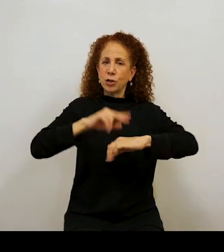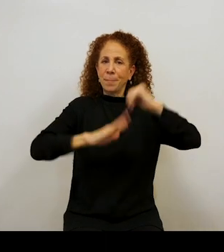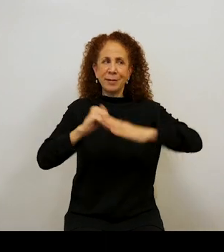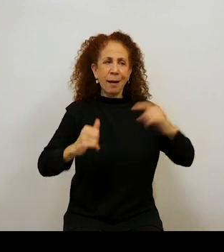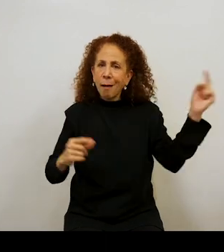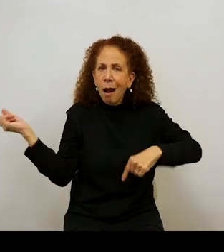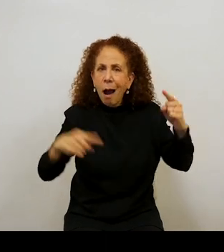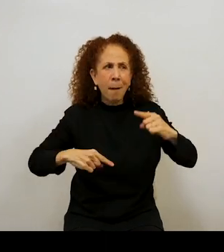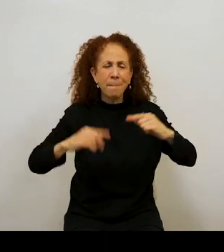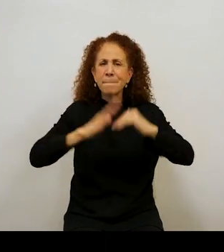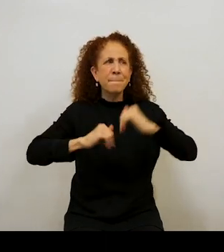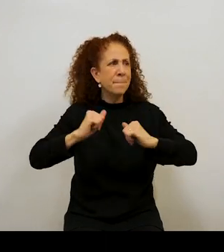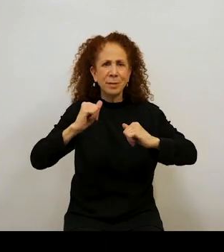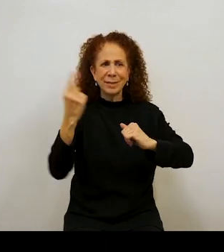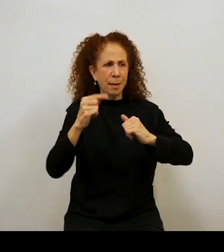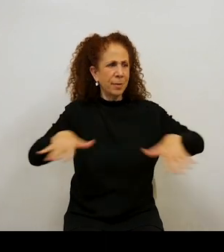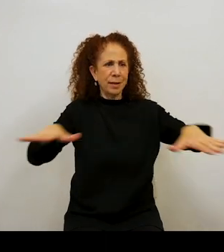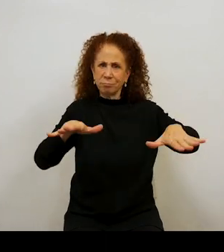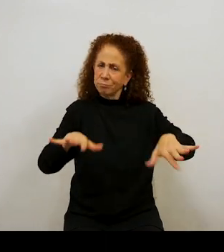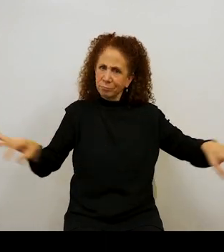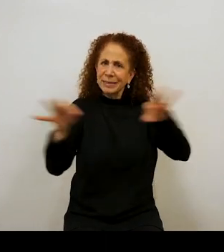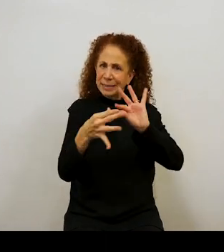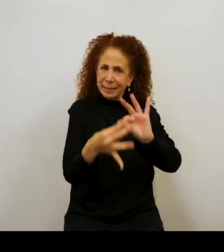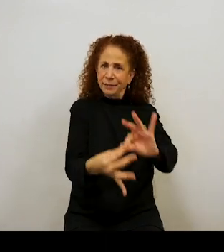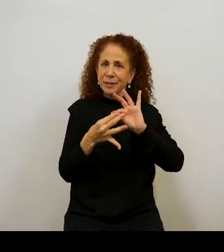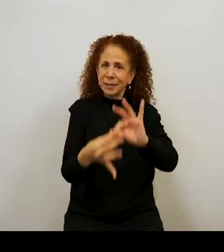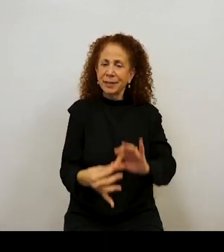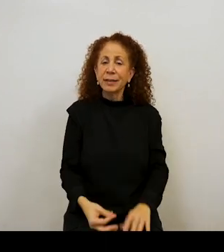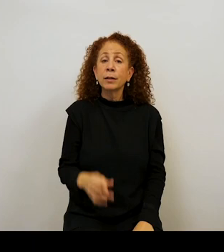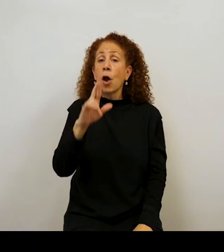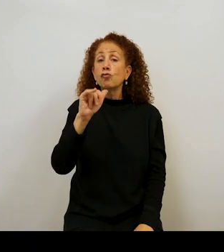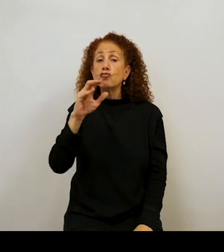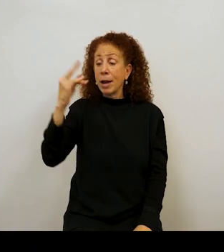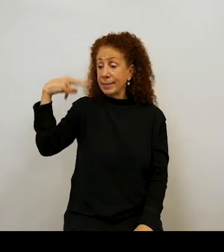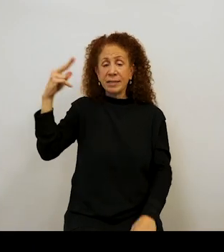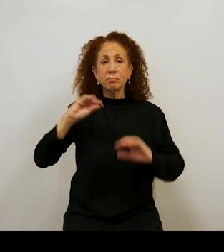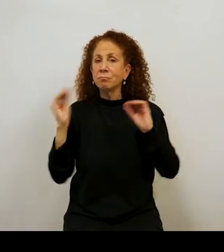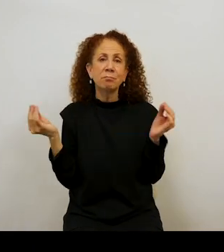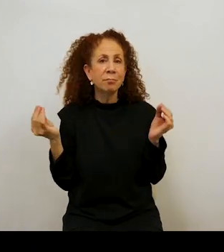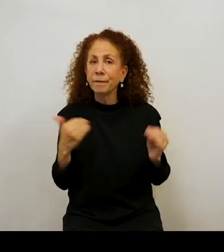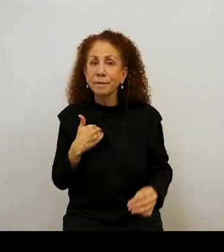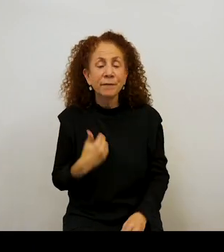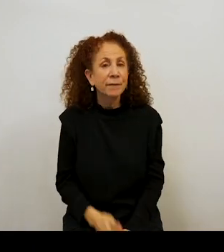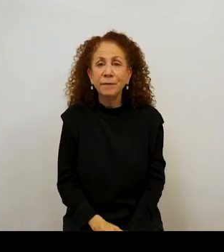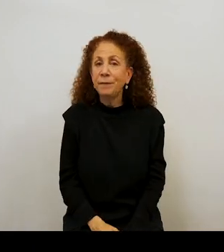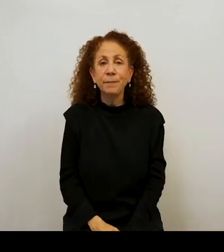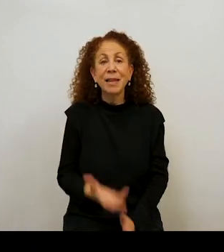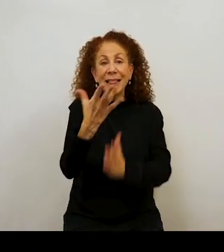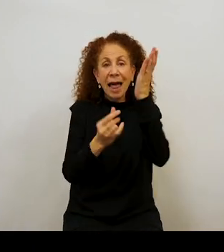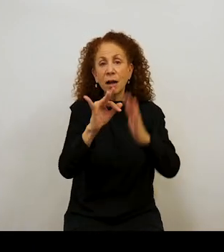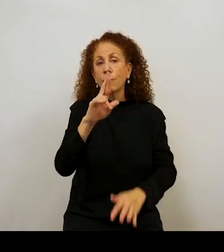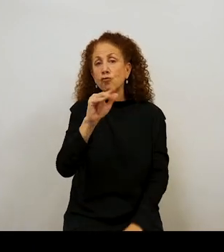here and do something significant. Lack of racism. Mm-hmm. Lack of